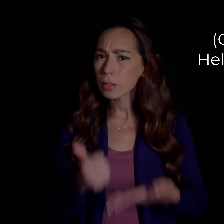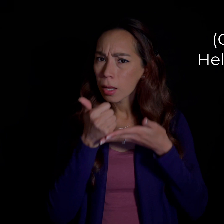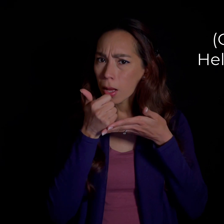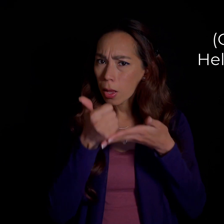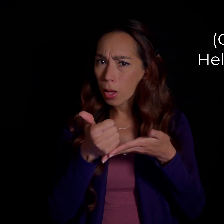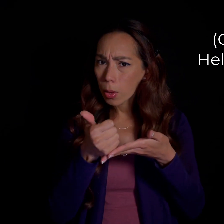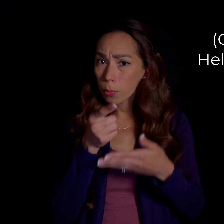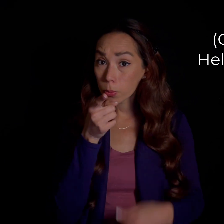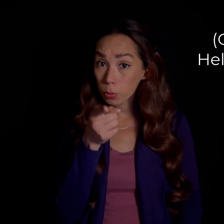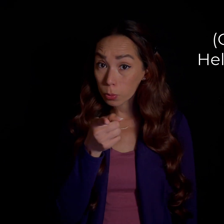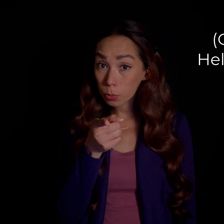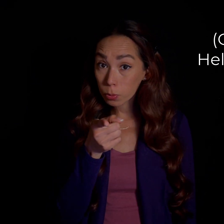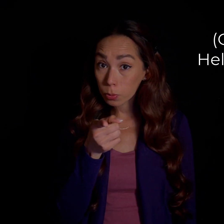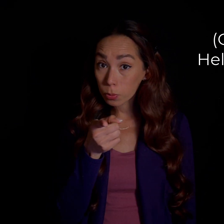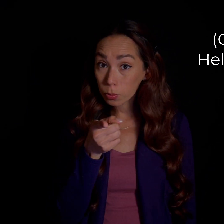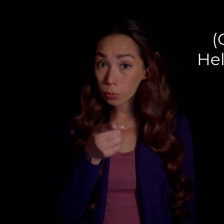Can I help you?